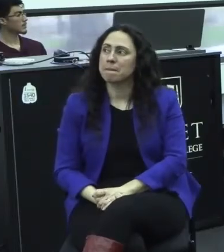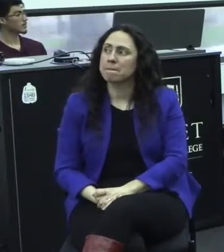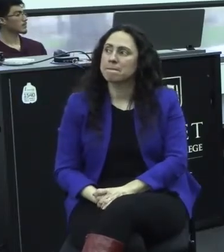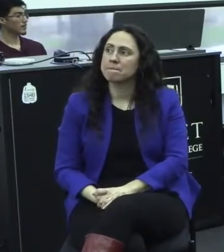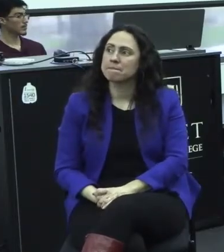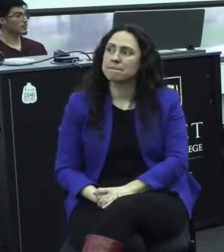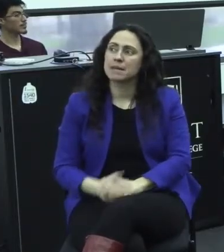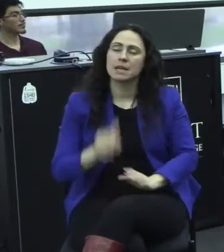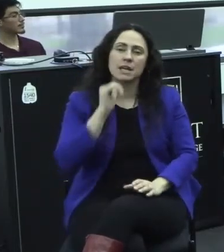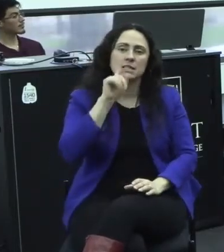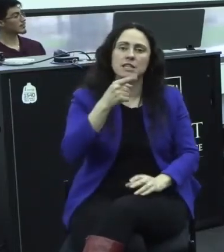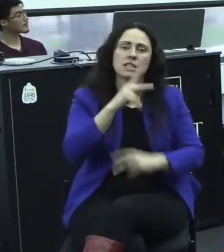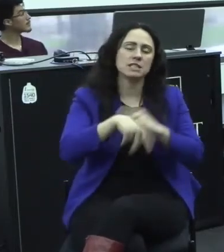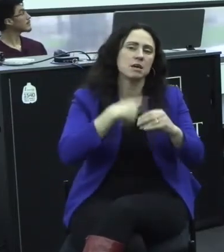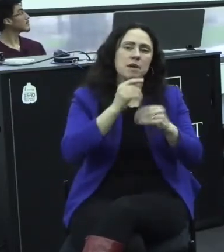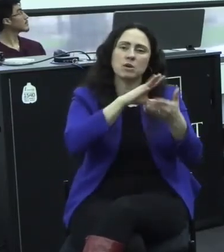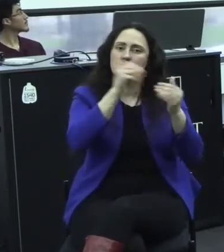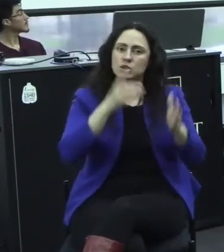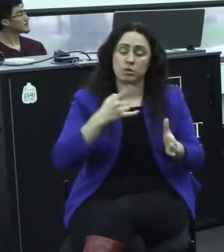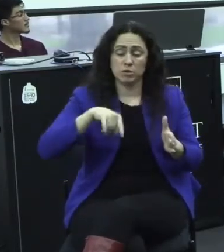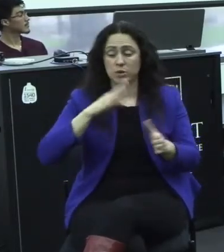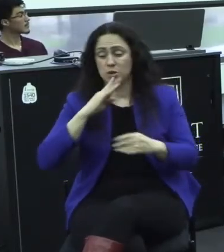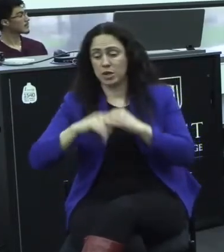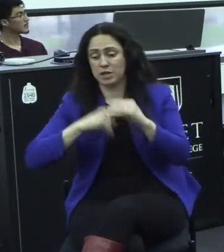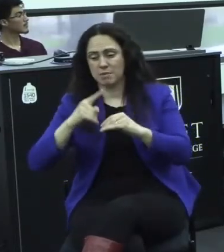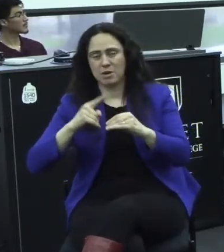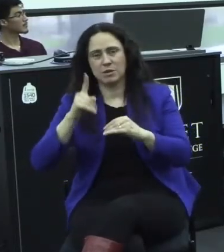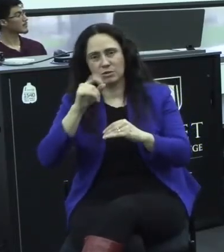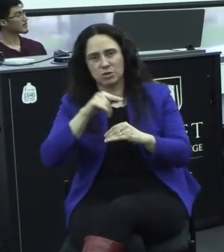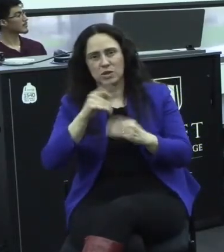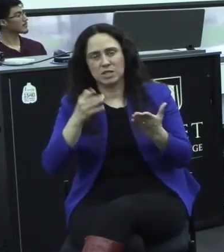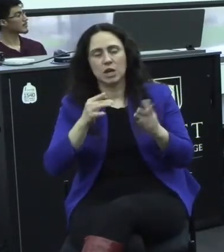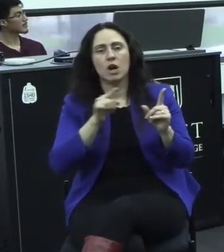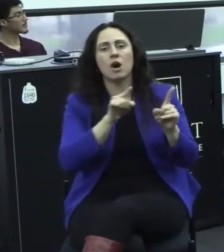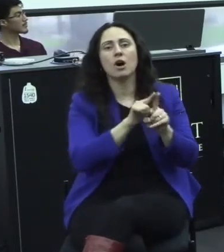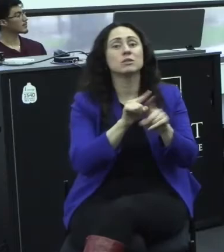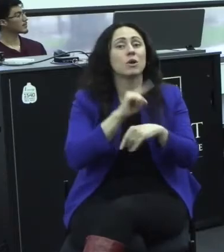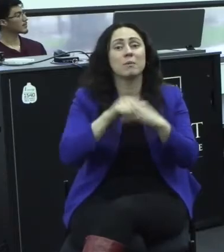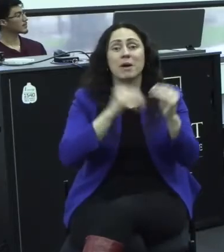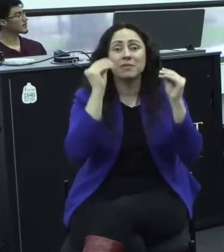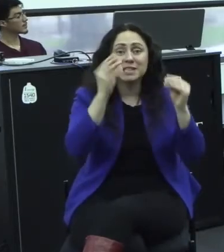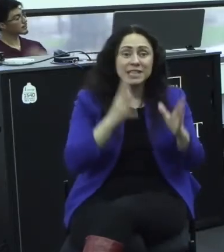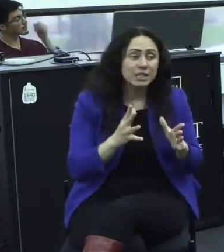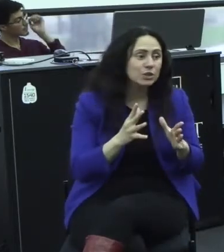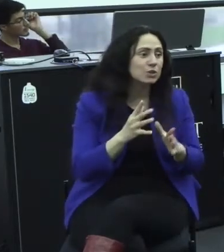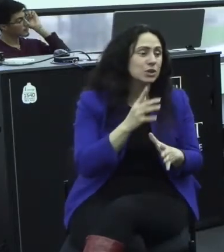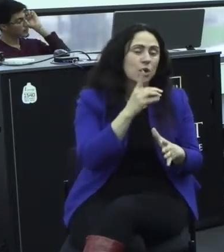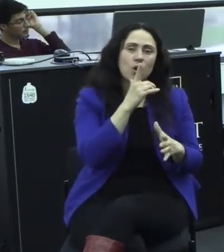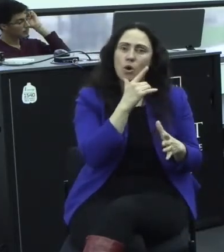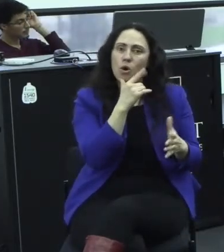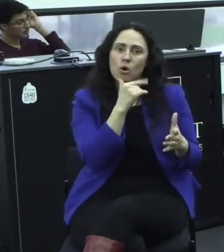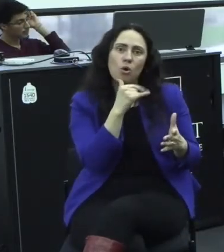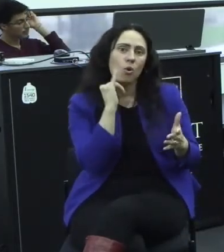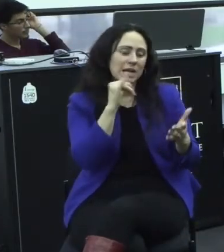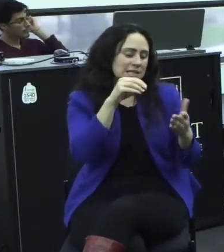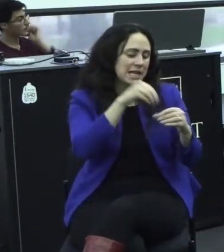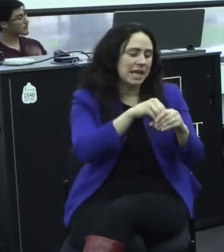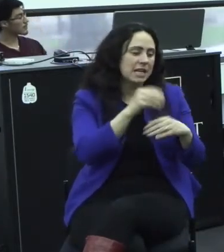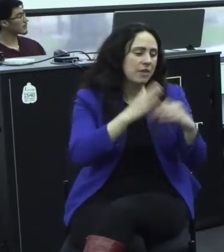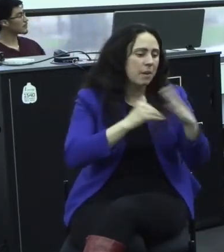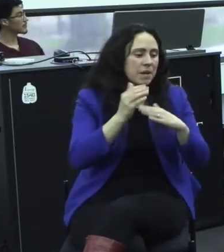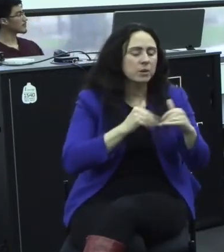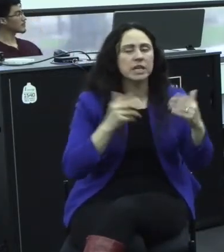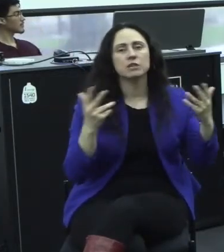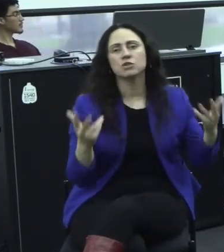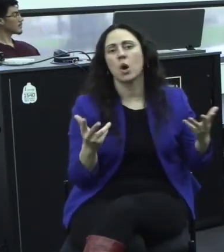And it's not just about students, as we were talking about, as there was a question here, it's also about the teachers. It's about who is in the building.